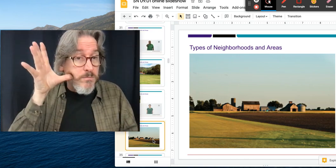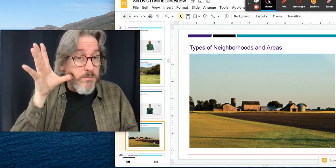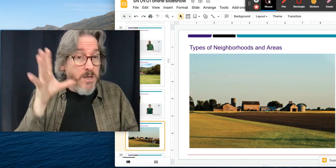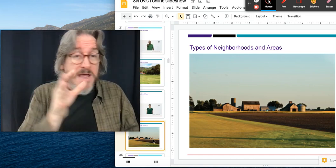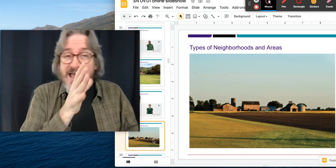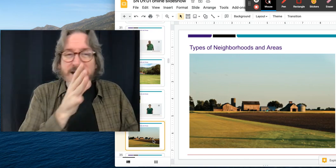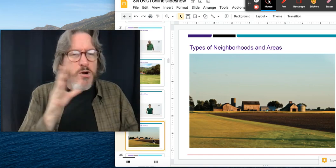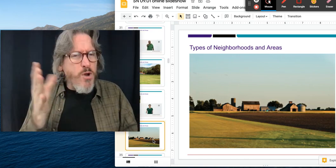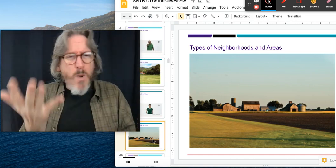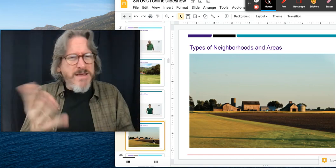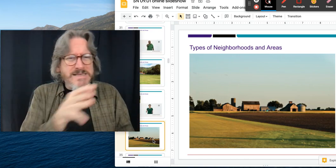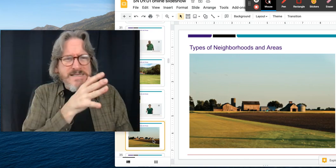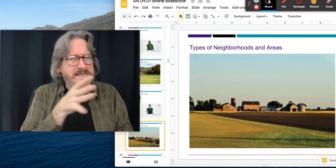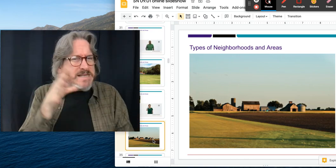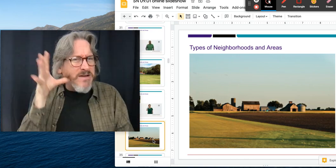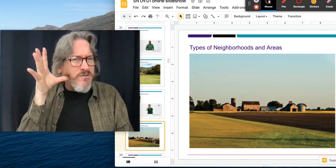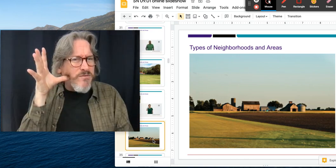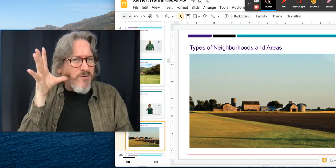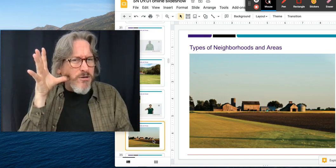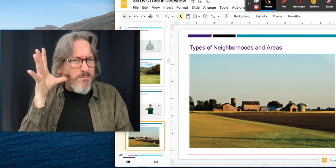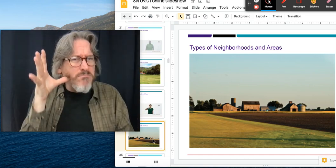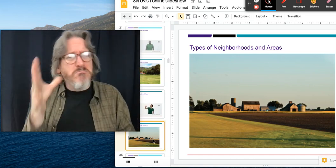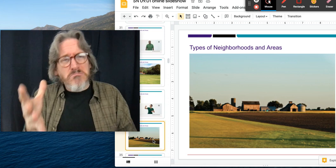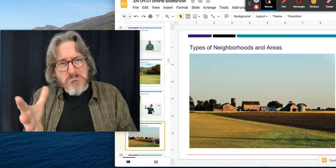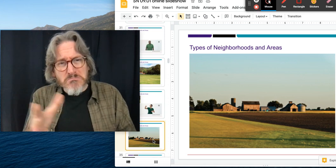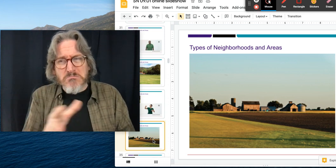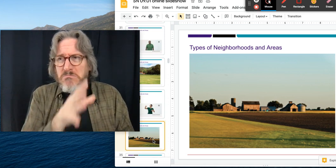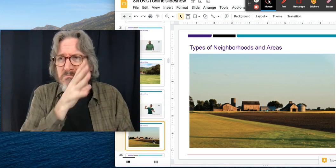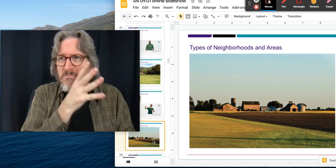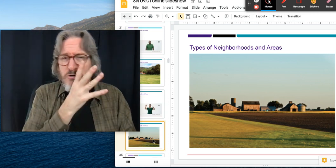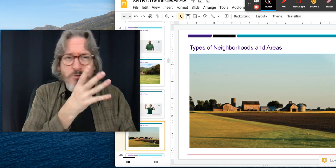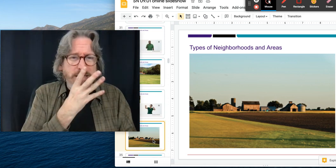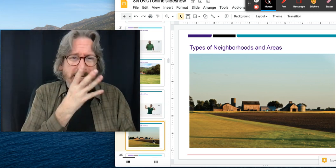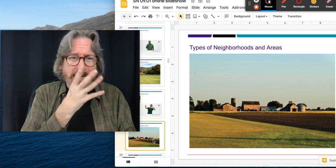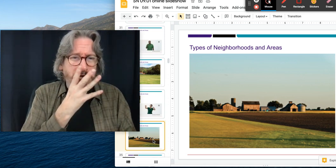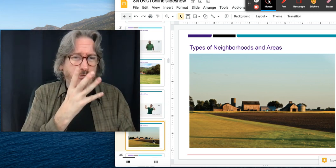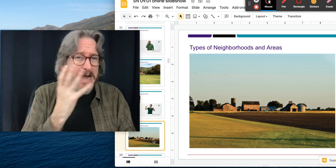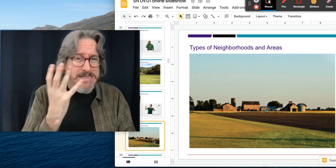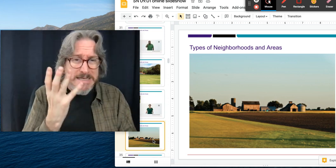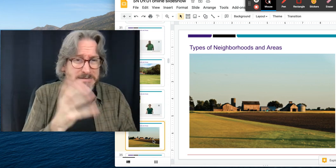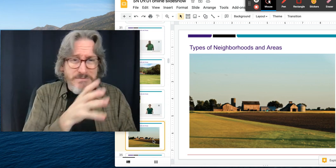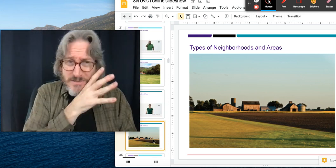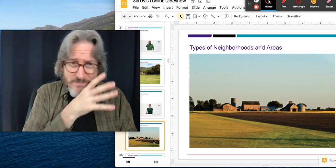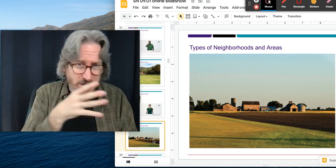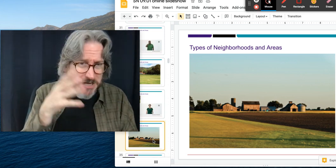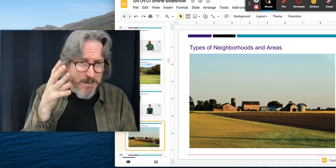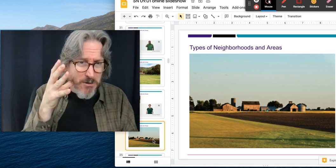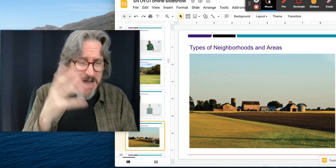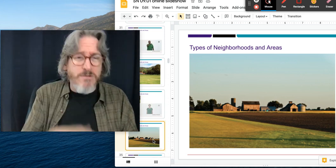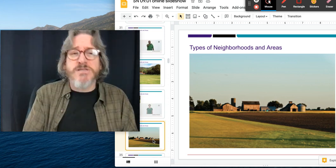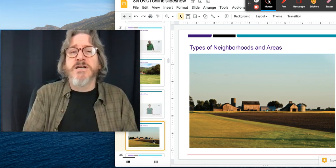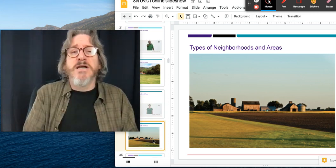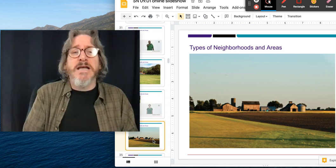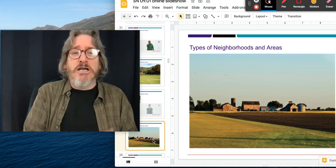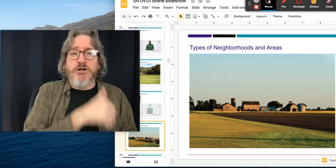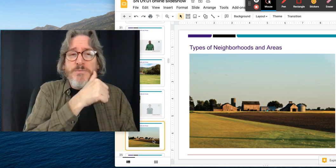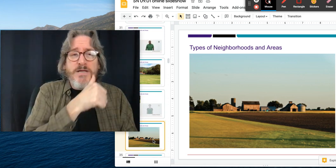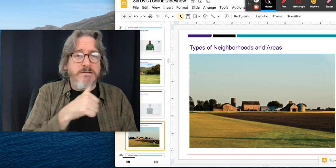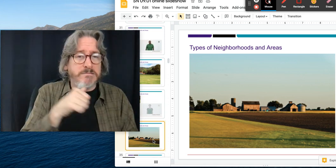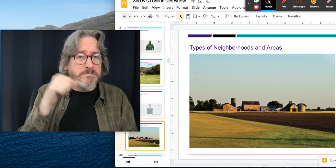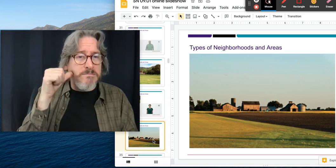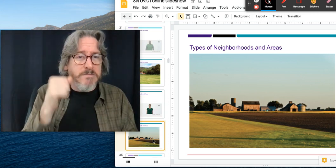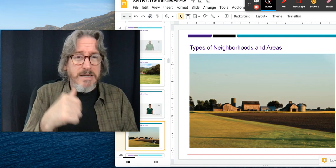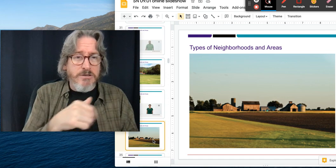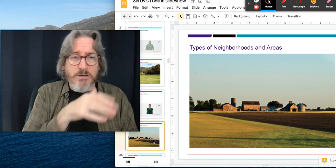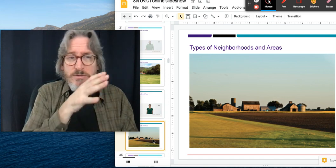Farm. And I don't know why this is the sign for farm. Could be eating grass, like talking about cows. It could